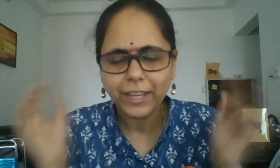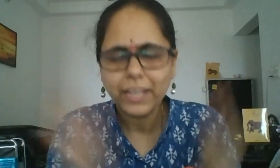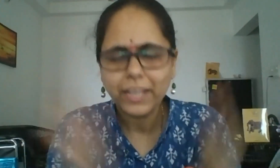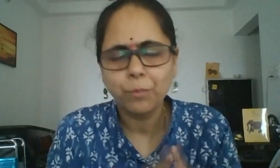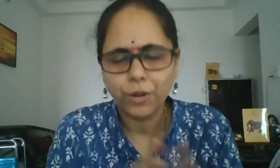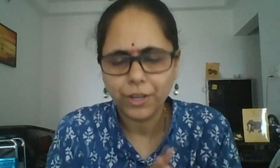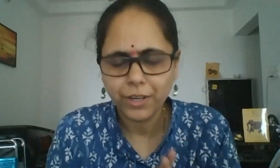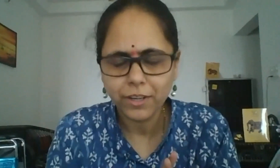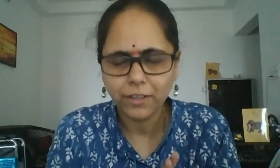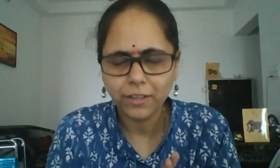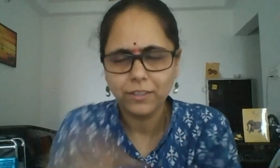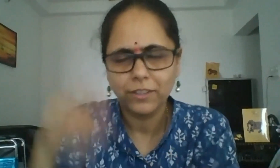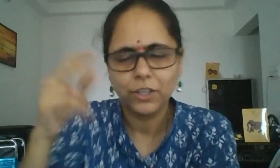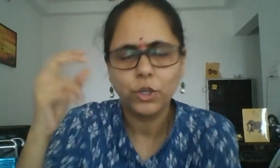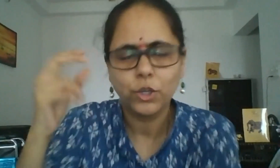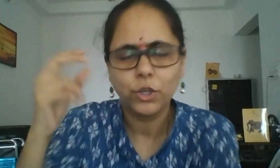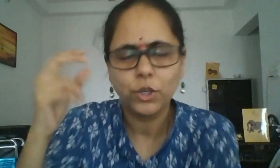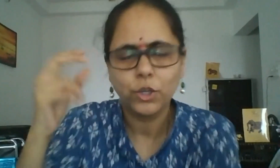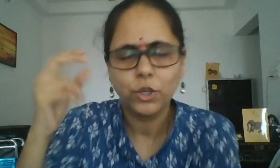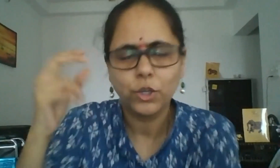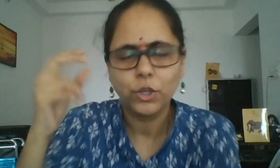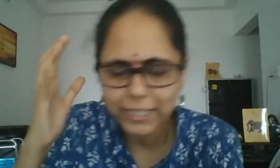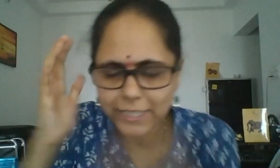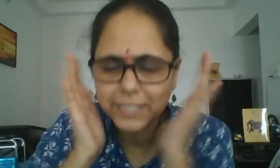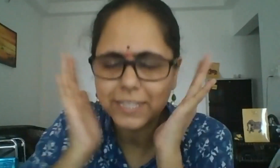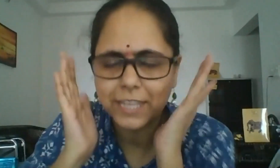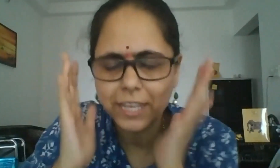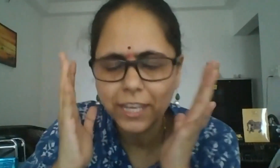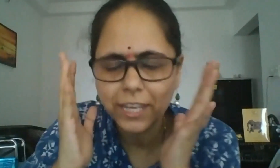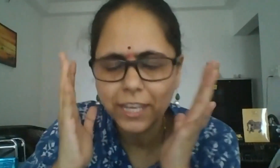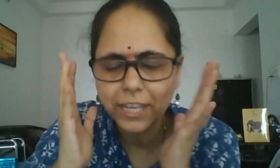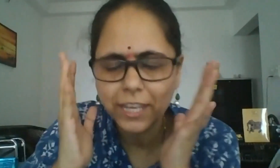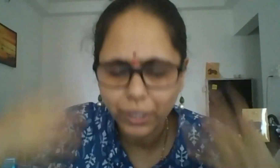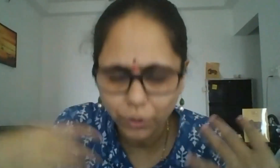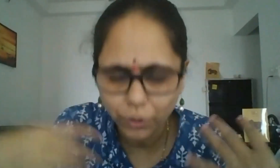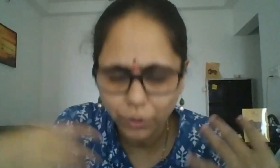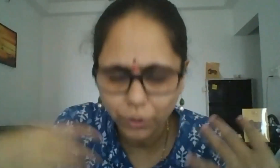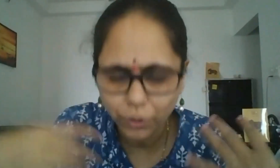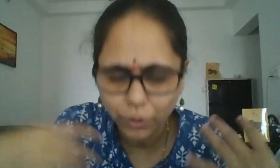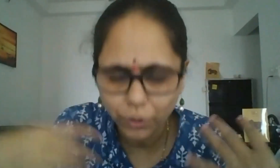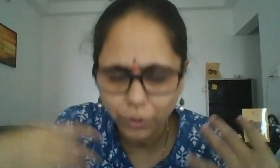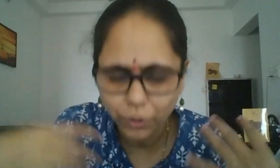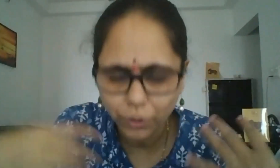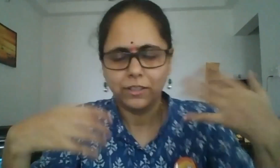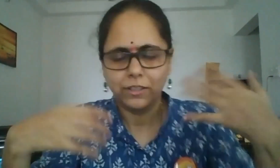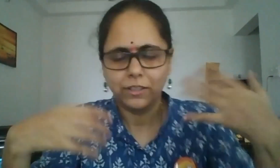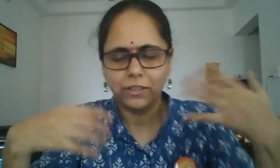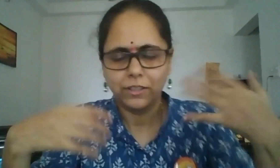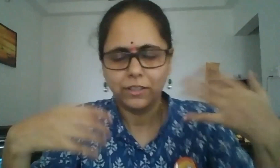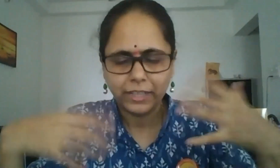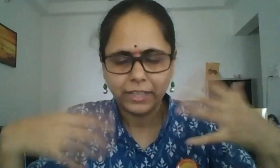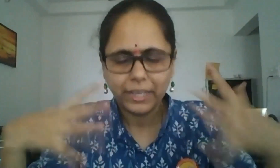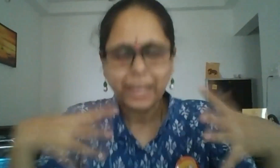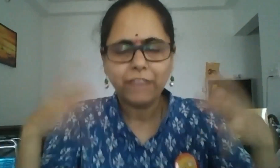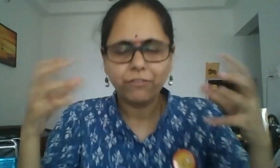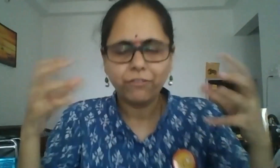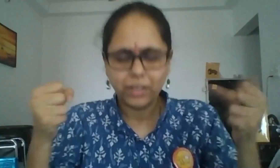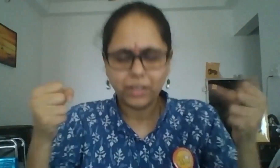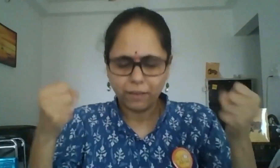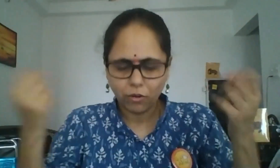Very important. 2 points. Let us just think and feel good. In life, we have all our